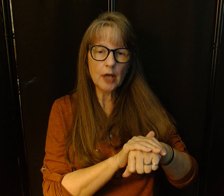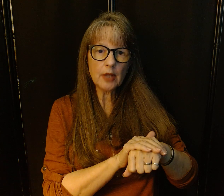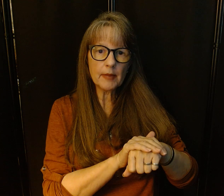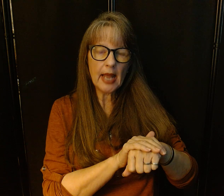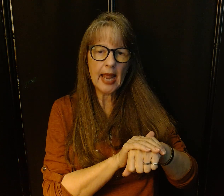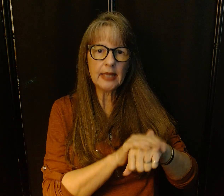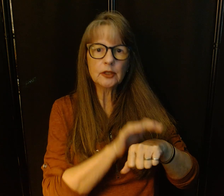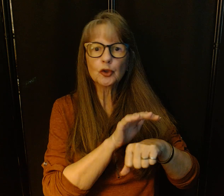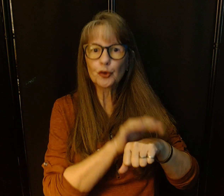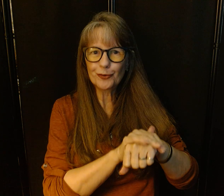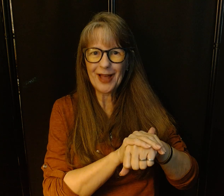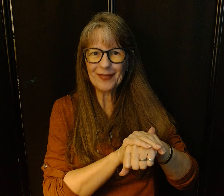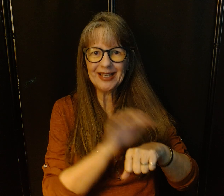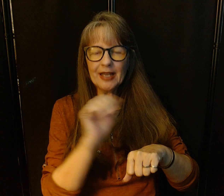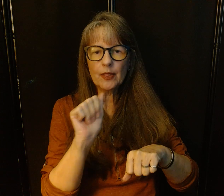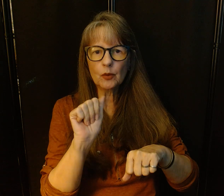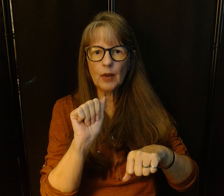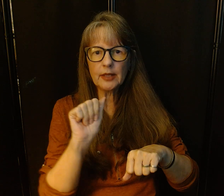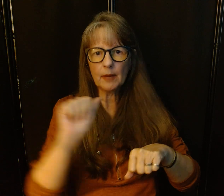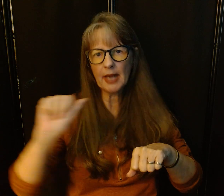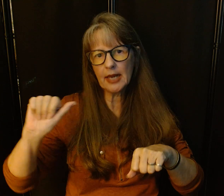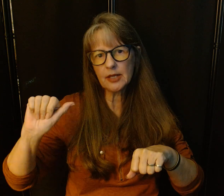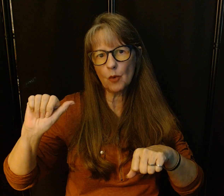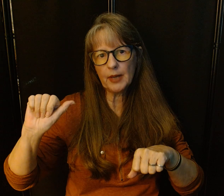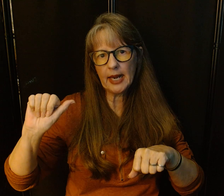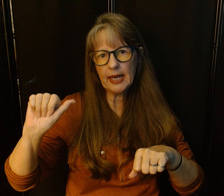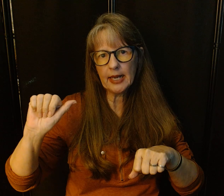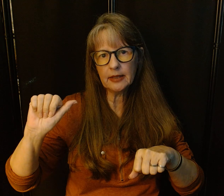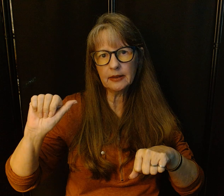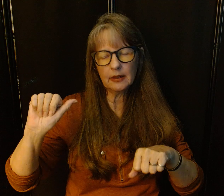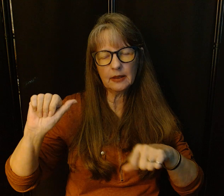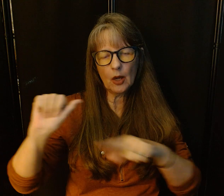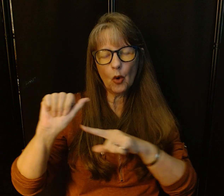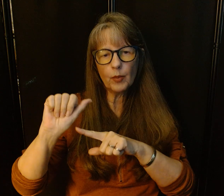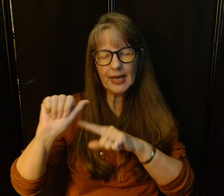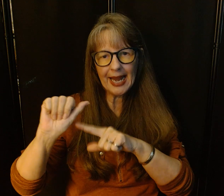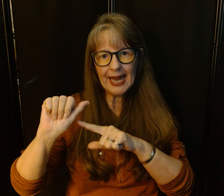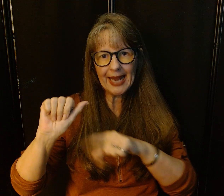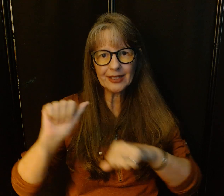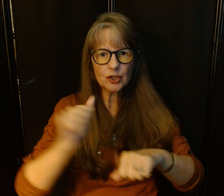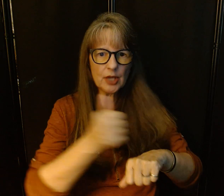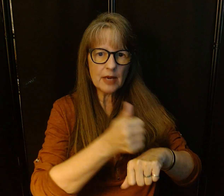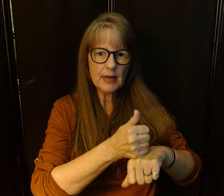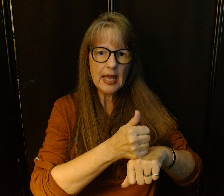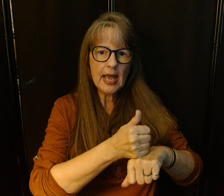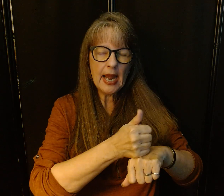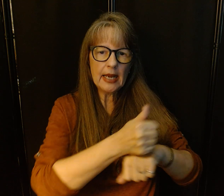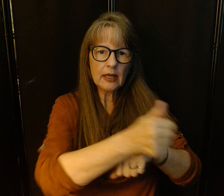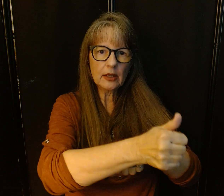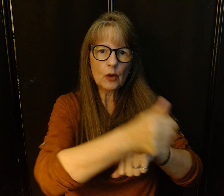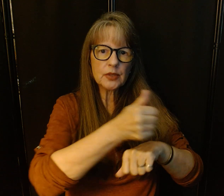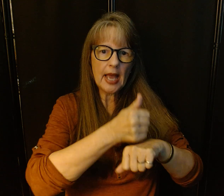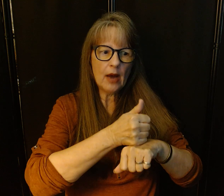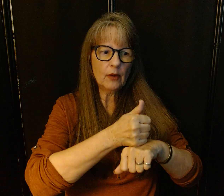non-dominant hand do nothing and the right dominant hand is open A hand shape, and it goes out. It's